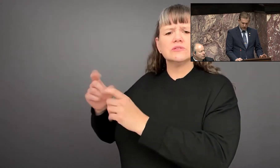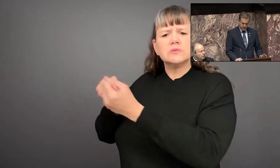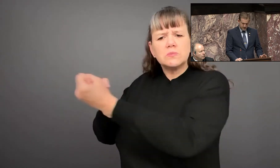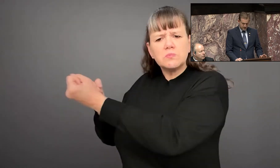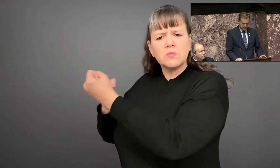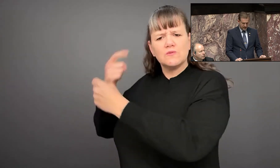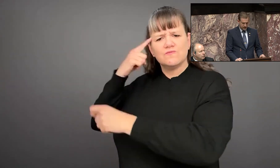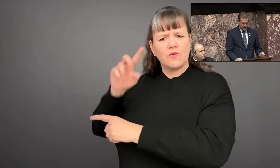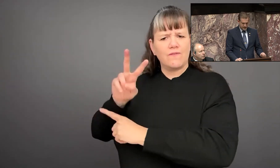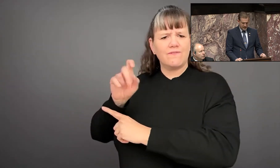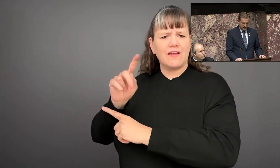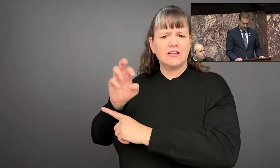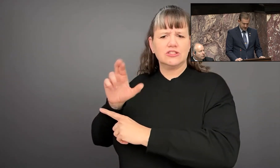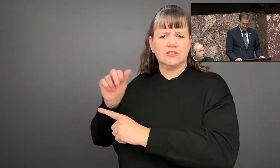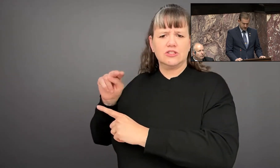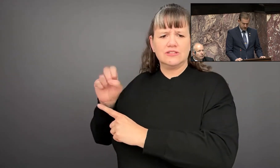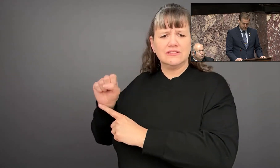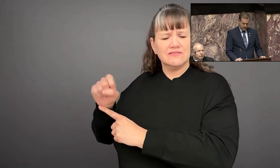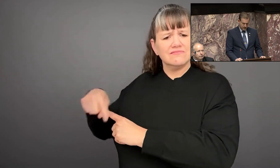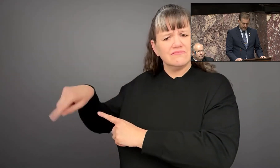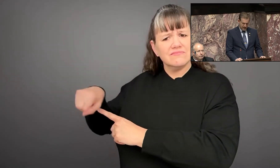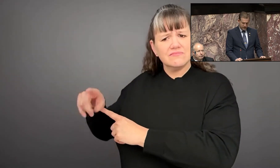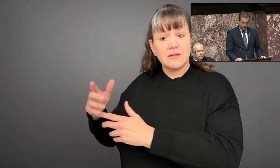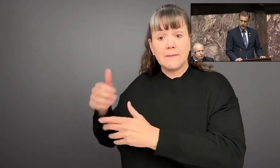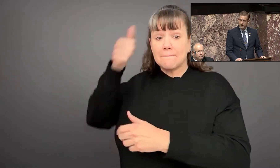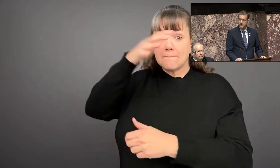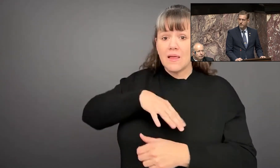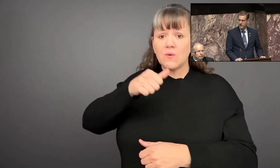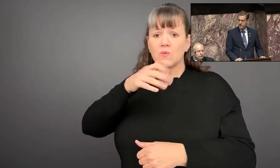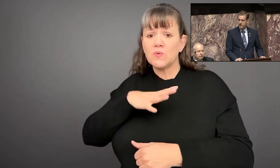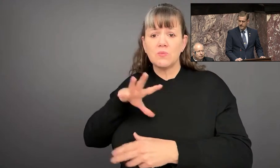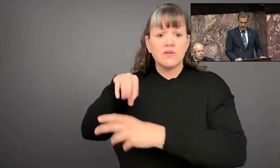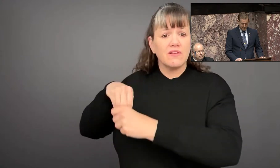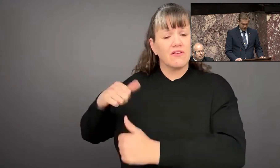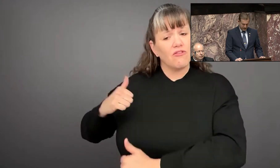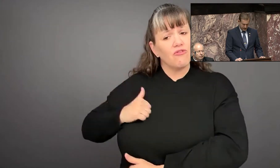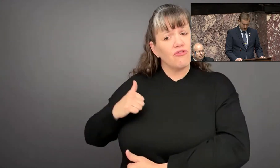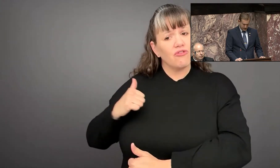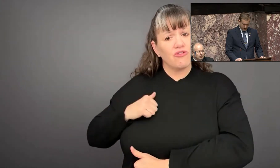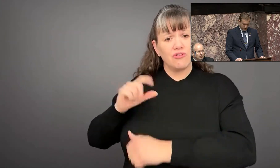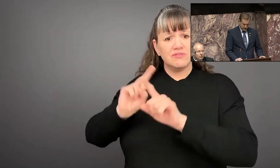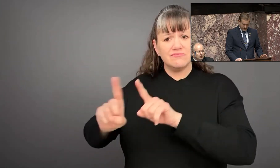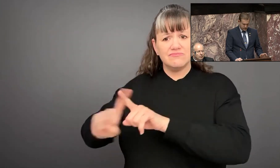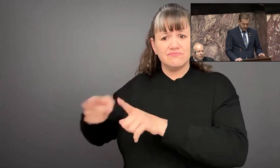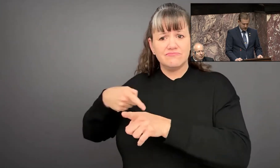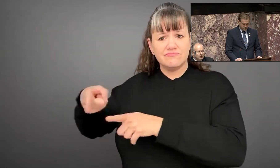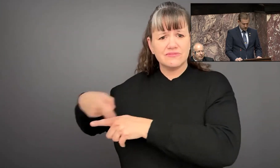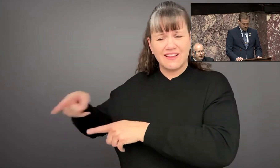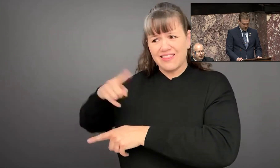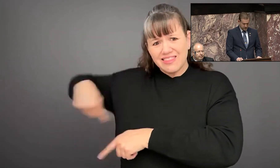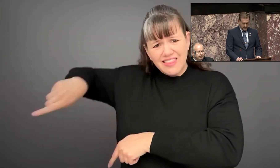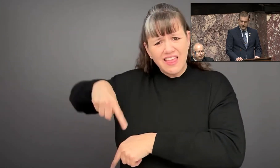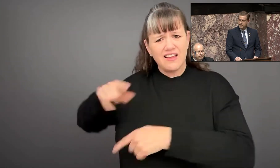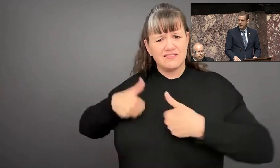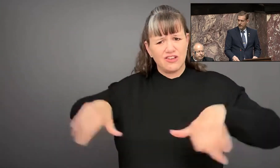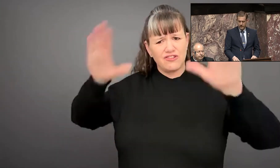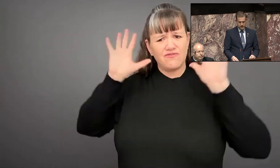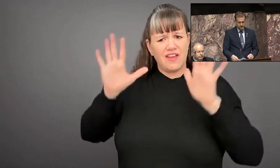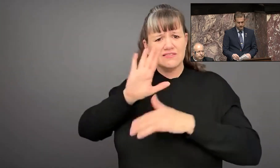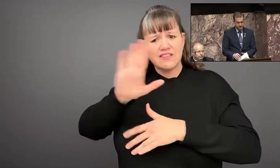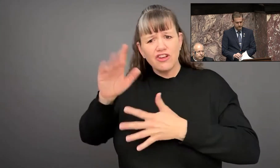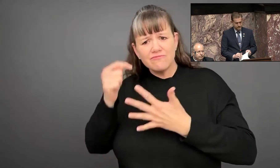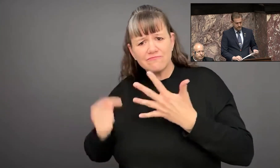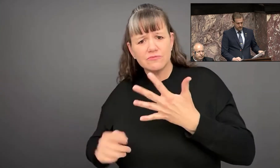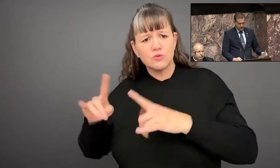Armed Forces made great sacrifices to ensure that we have the freedoms we enjoy today. The least we can do is respect the places that honor